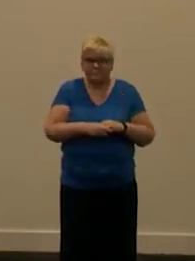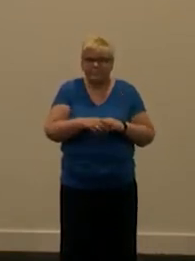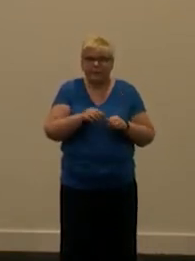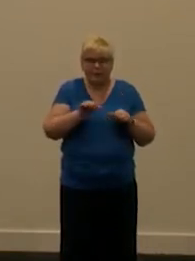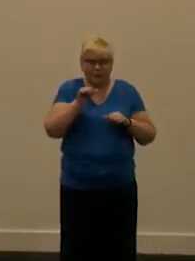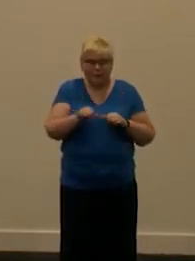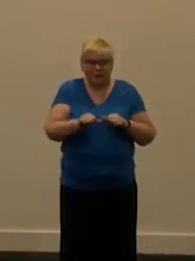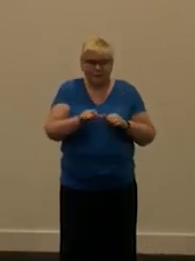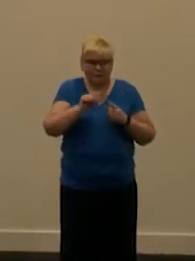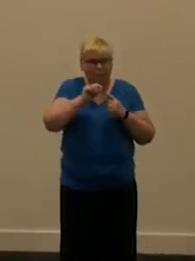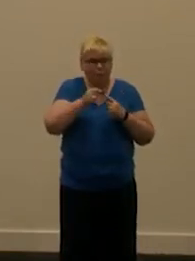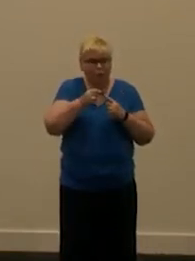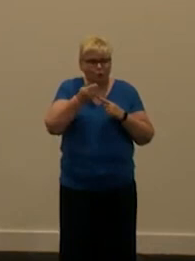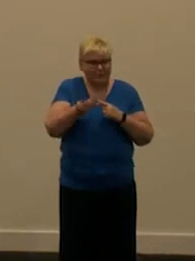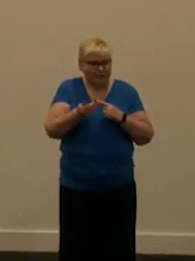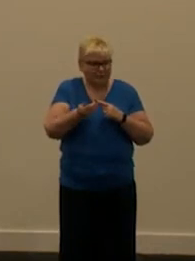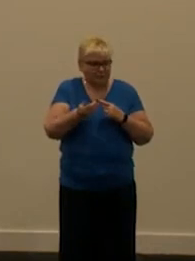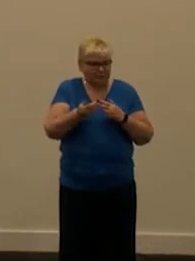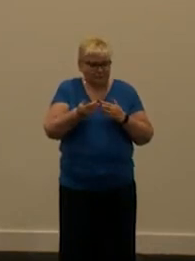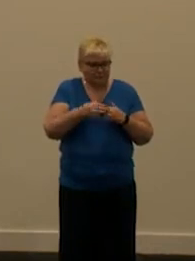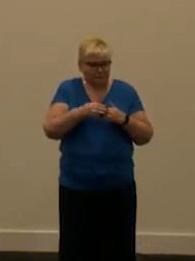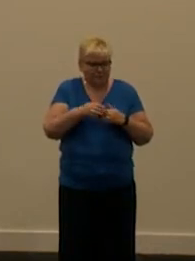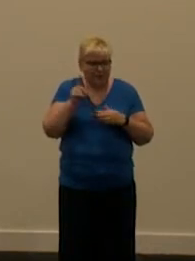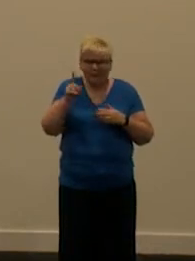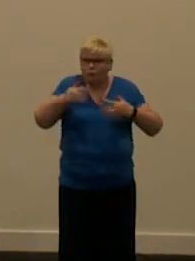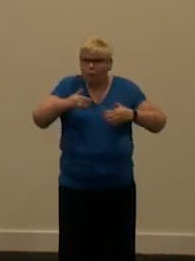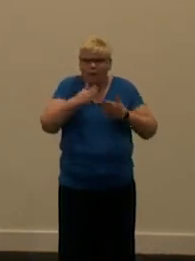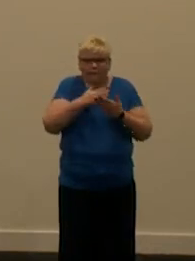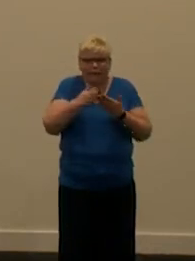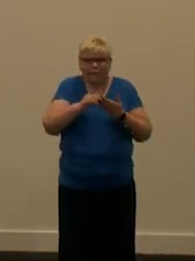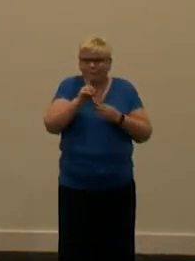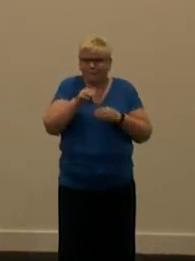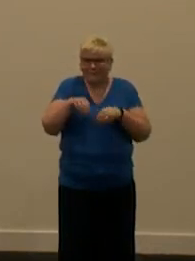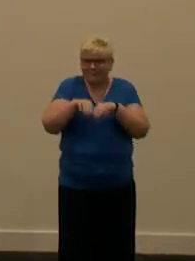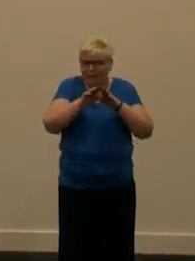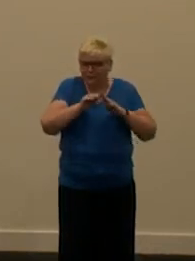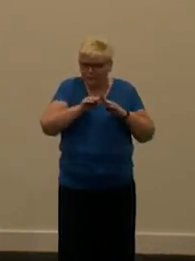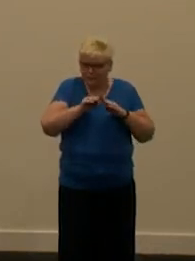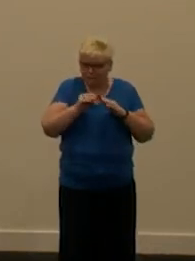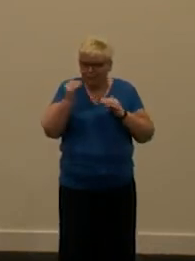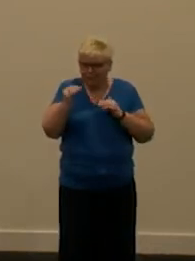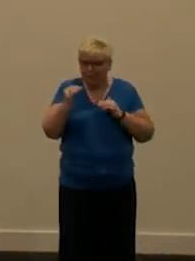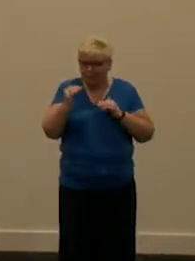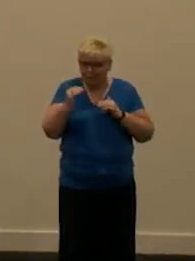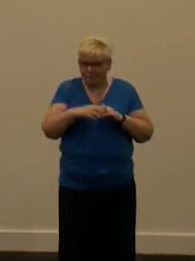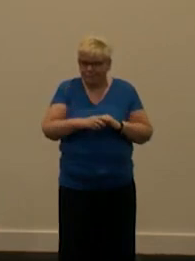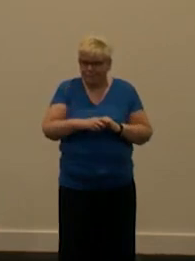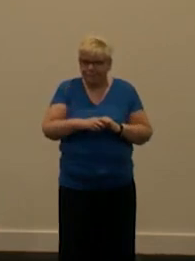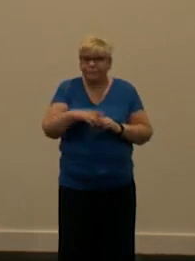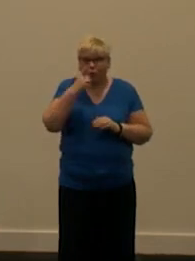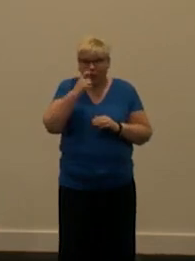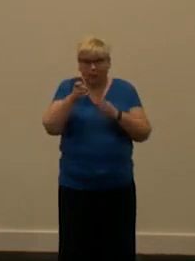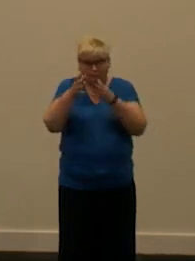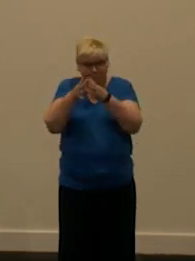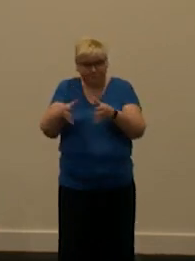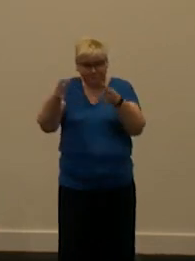is point-to-site VPN. Keep in mind, this is only available in the standard configuration for standard Virtual Wan Hub. You can also scale up